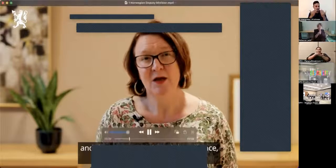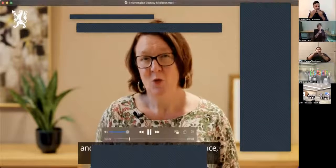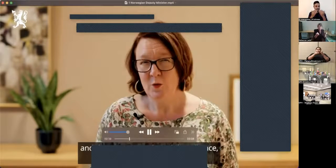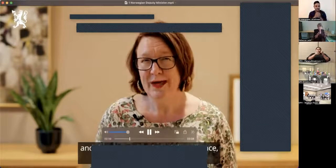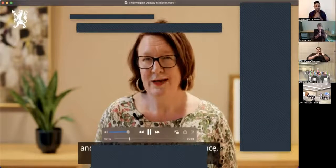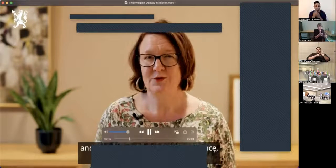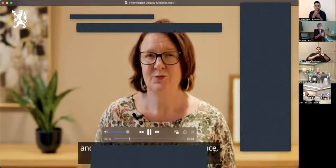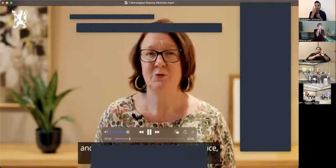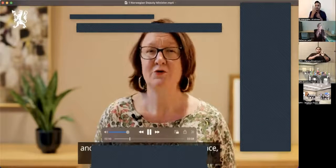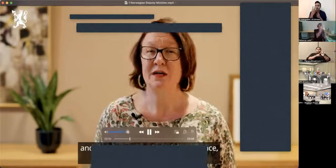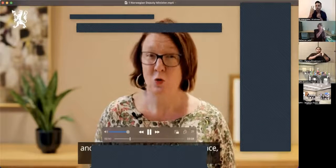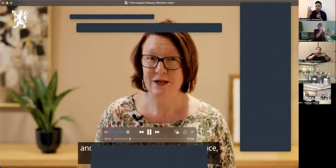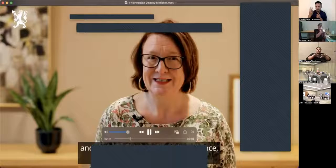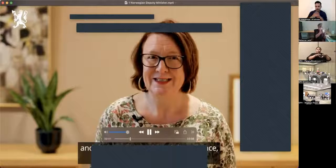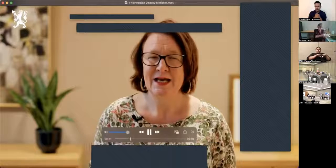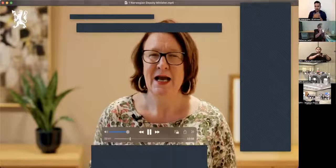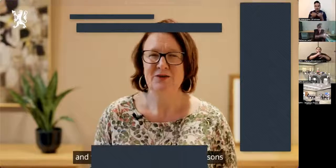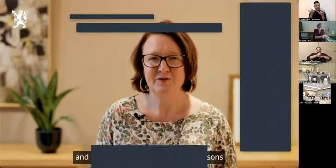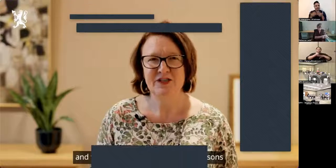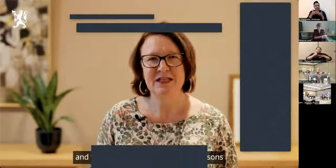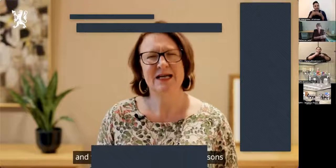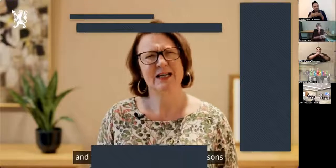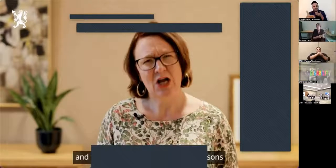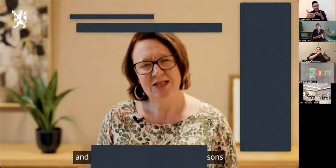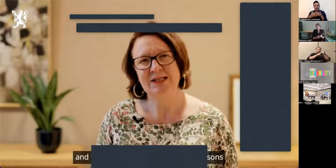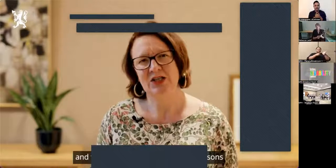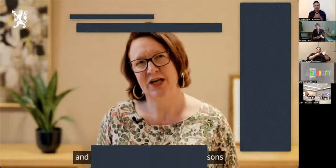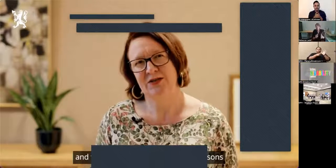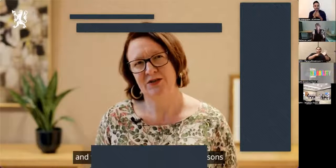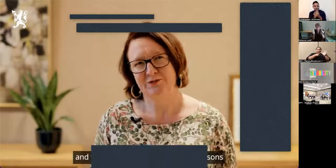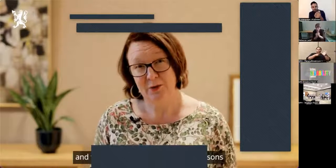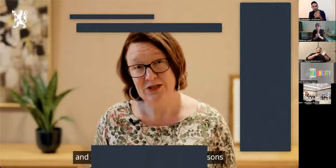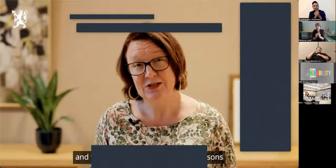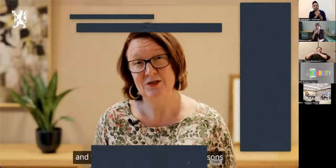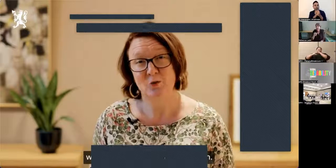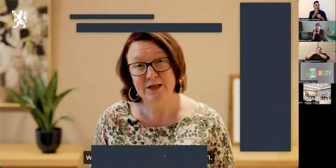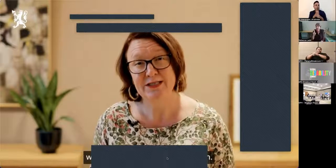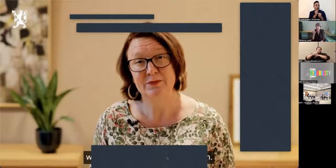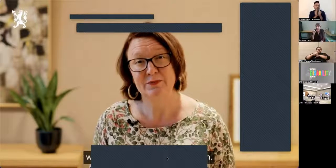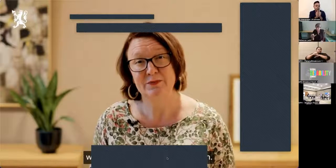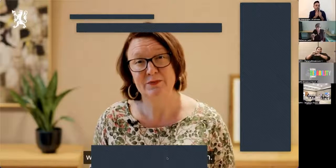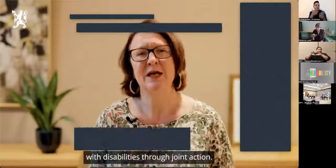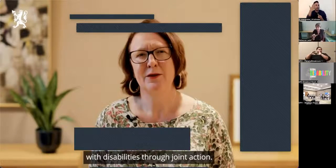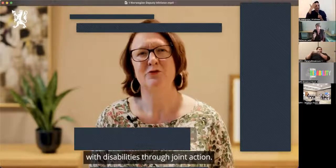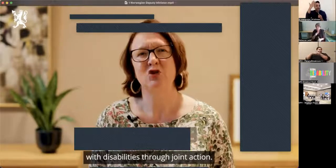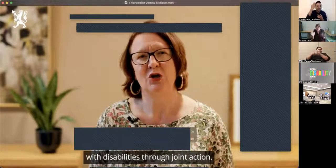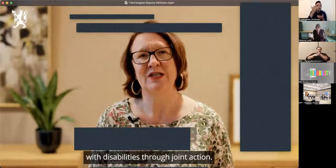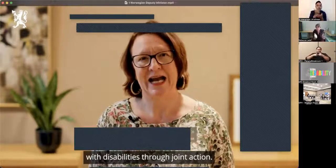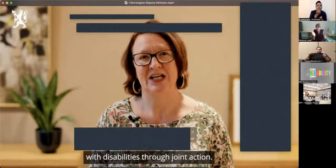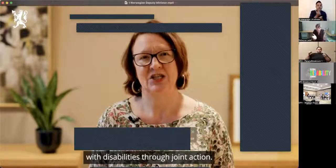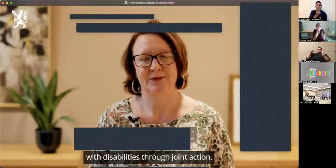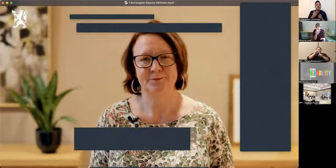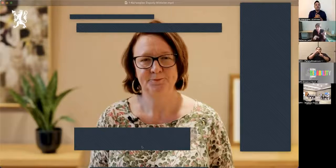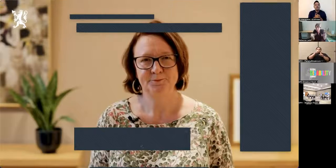Alliance, we aim to promote equality and to facilitate lasting change for persons with disabilities through